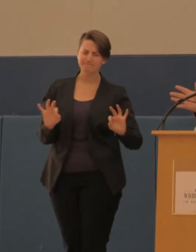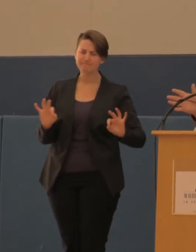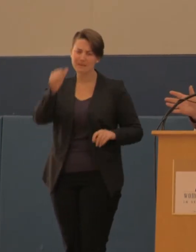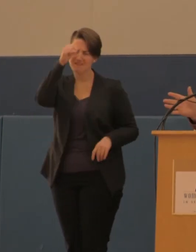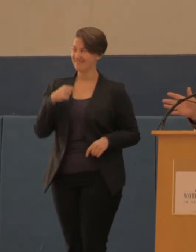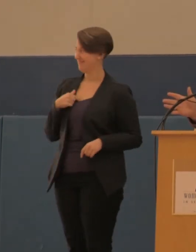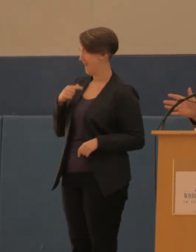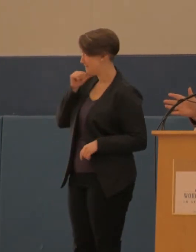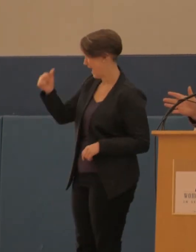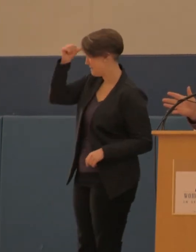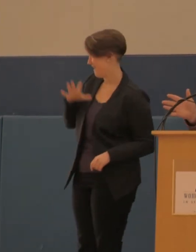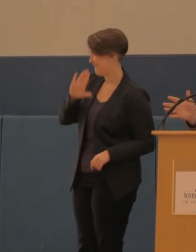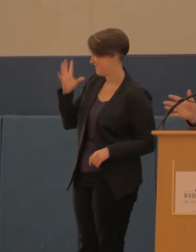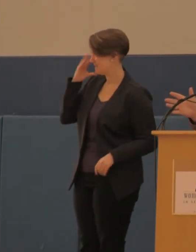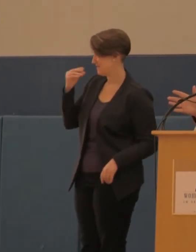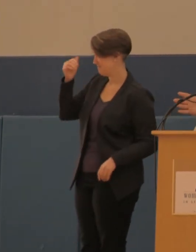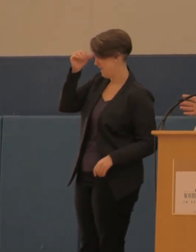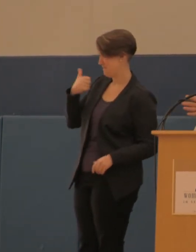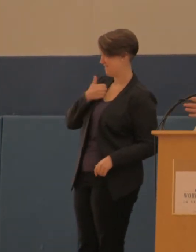seen myself as one.